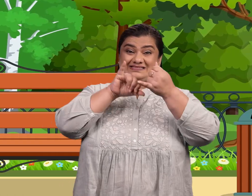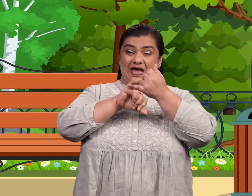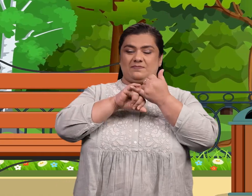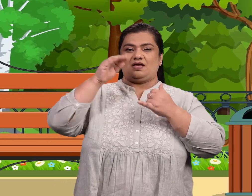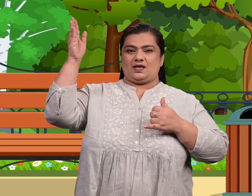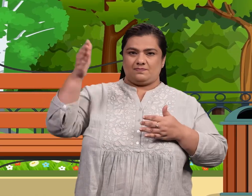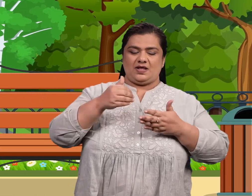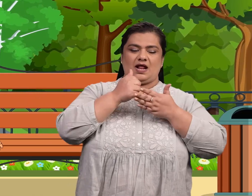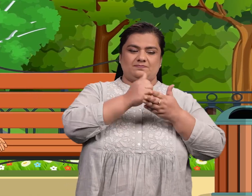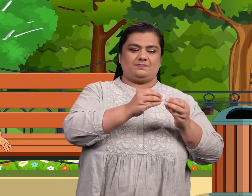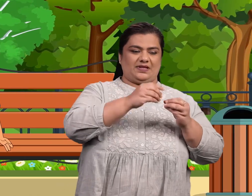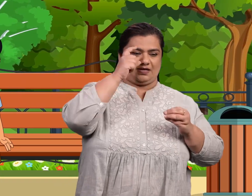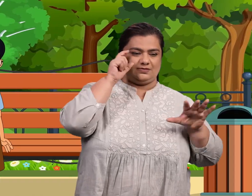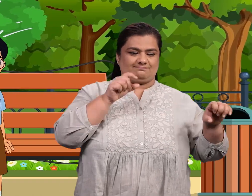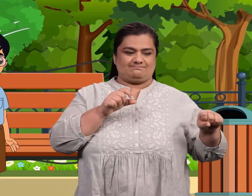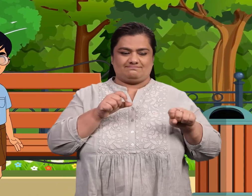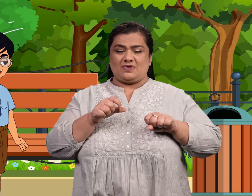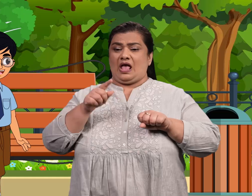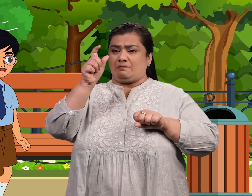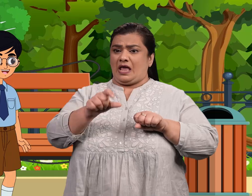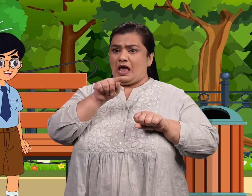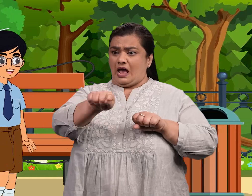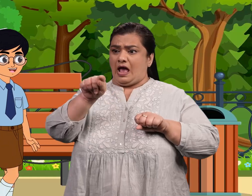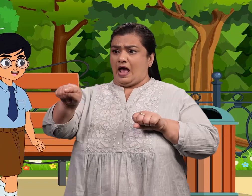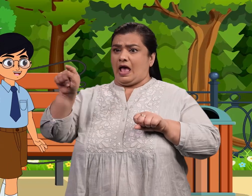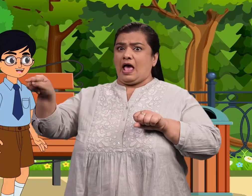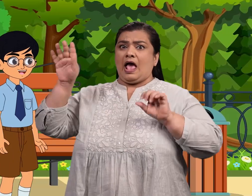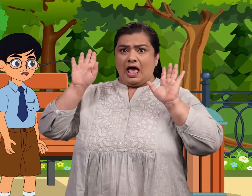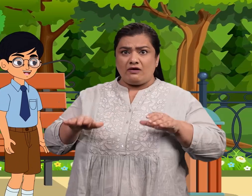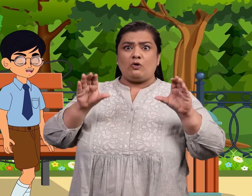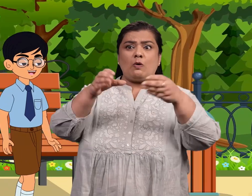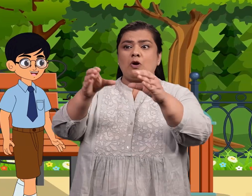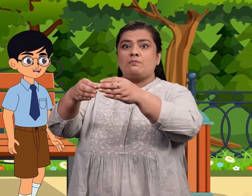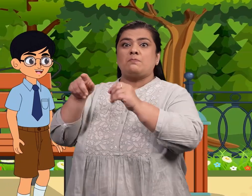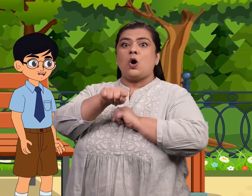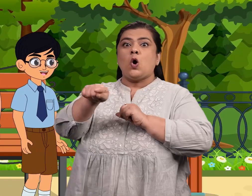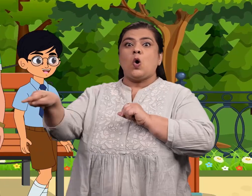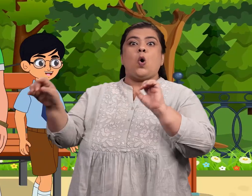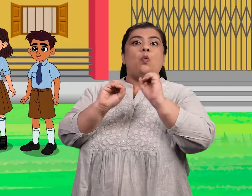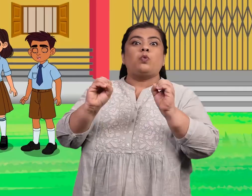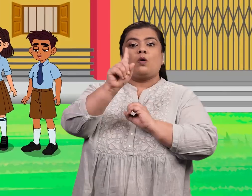She took Bharat to a group of students who weren't part of any team, just like Bharat.